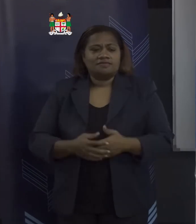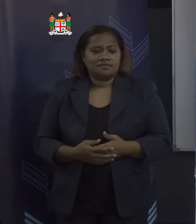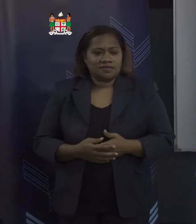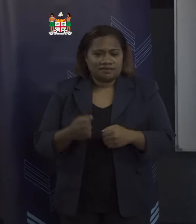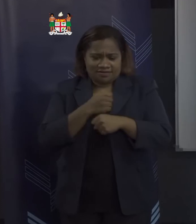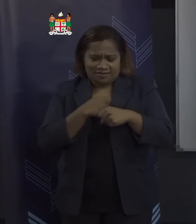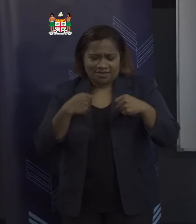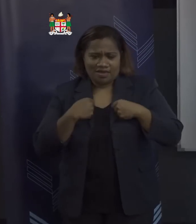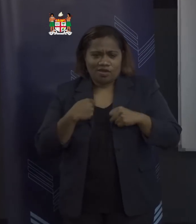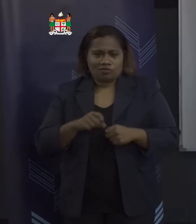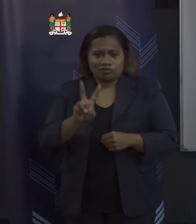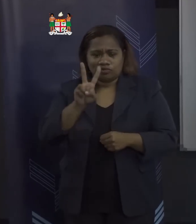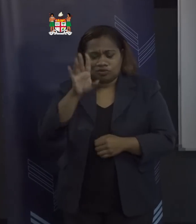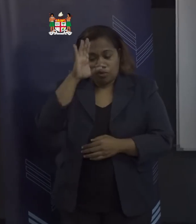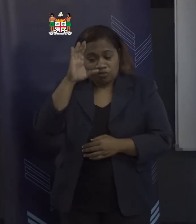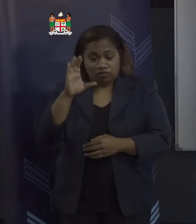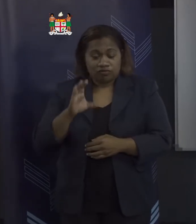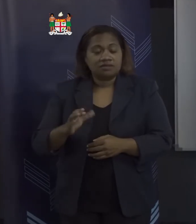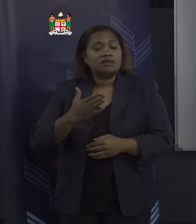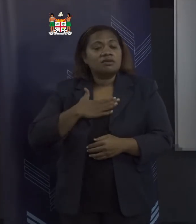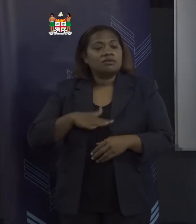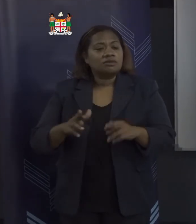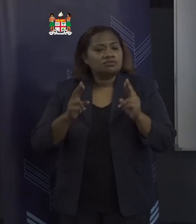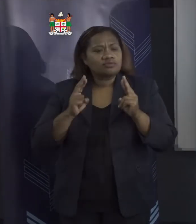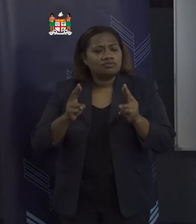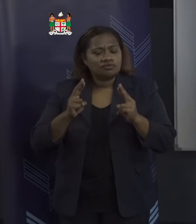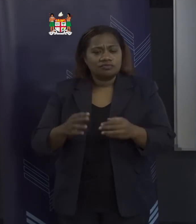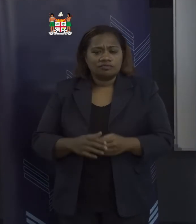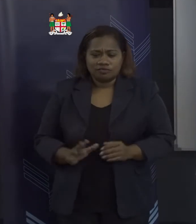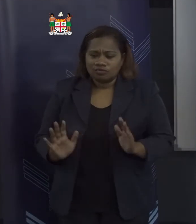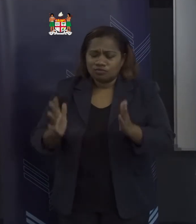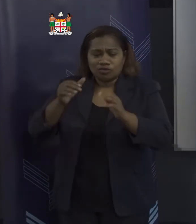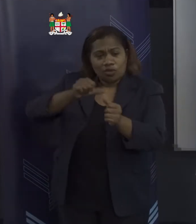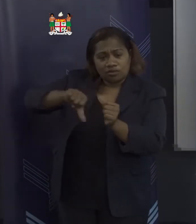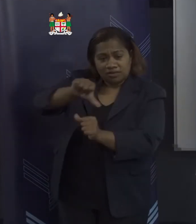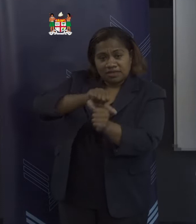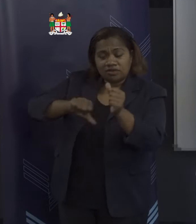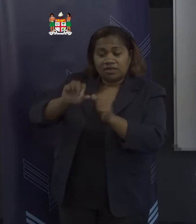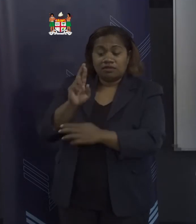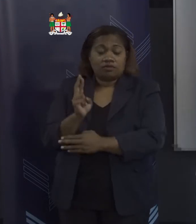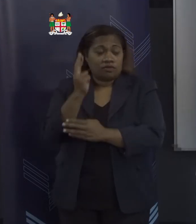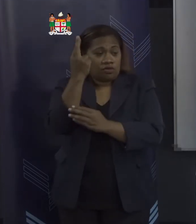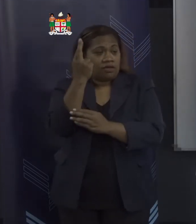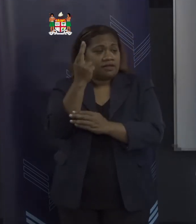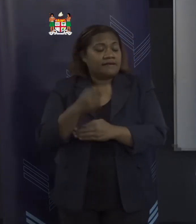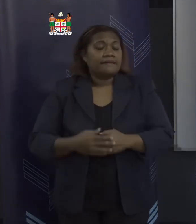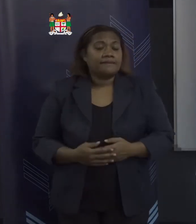two countries. I wish to also commend the association in Auckland and